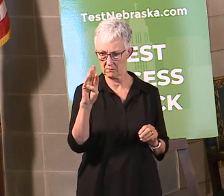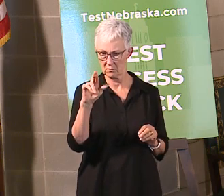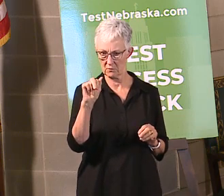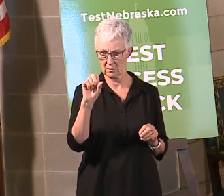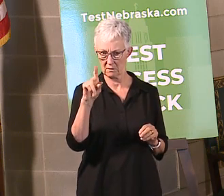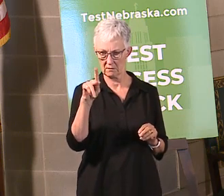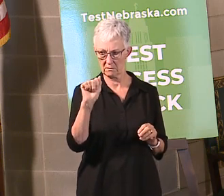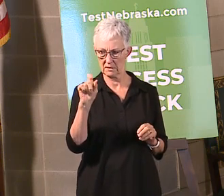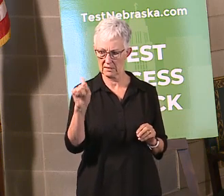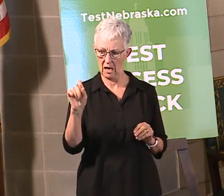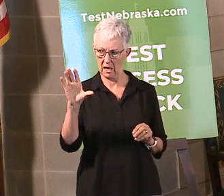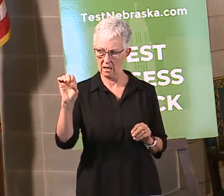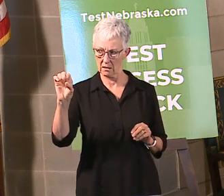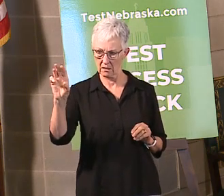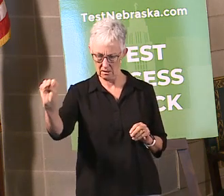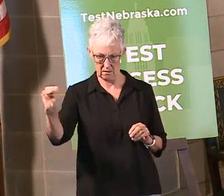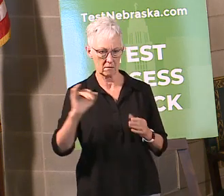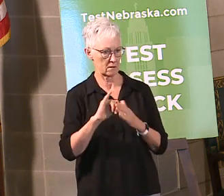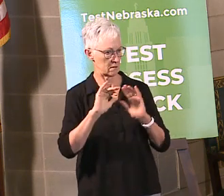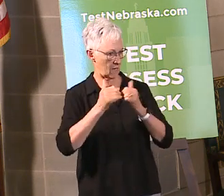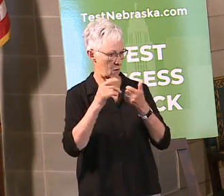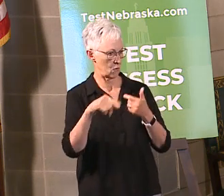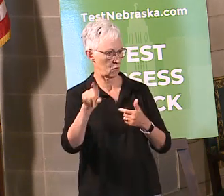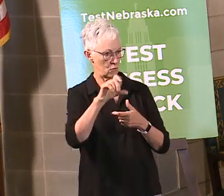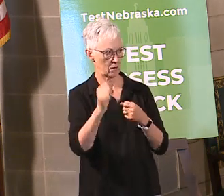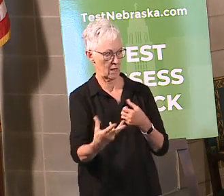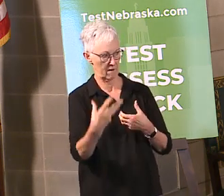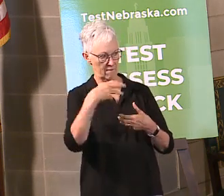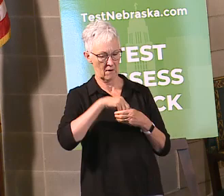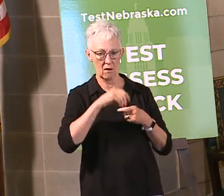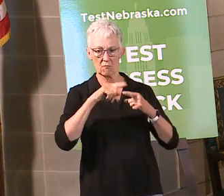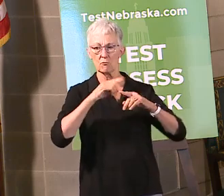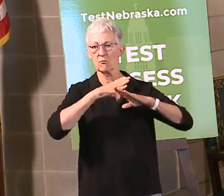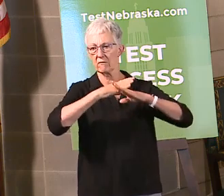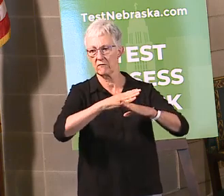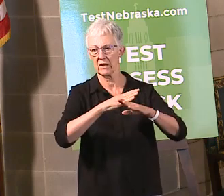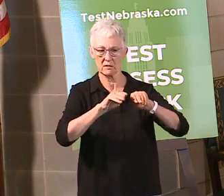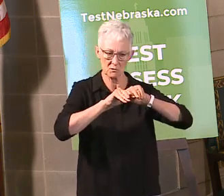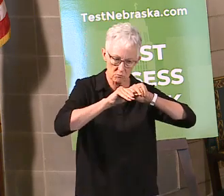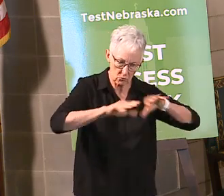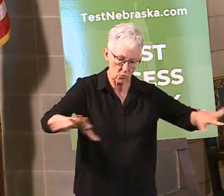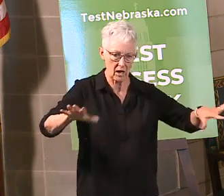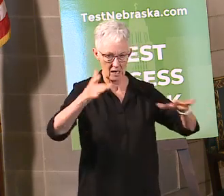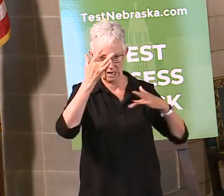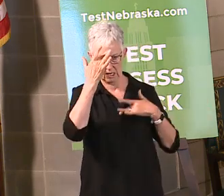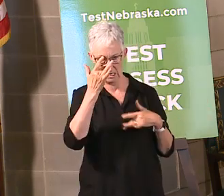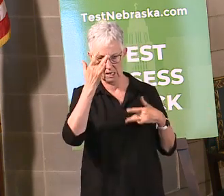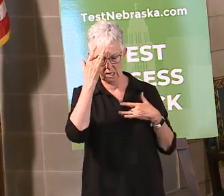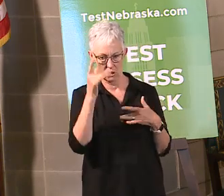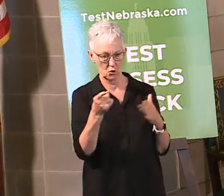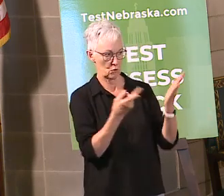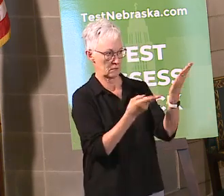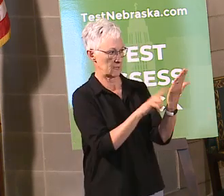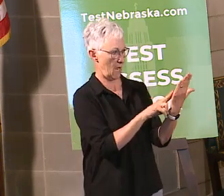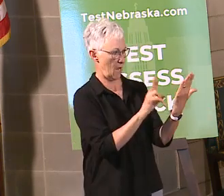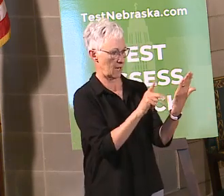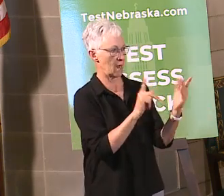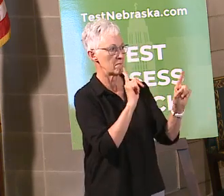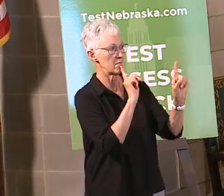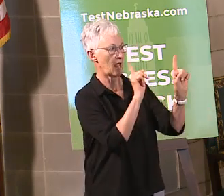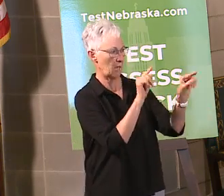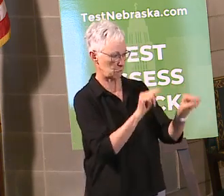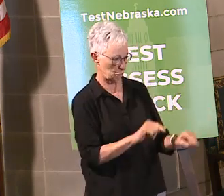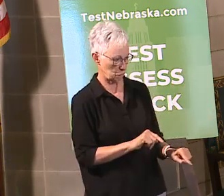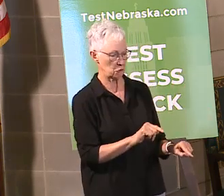to participate in fighting the spread of coronavirus here in our state. Sign up for it. Short assessment, less than 5 minutes long, kept in a